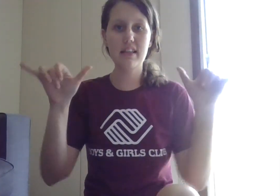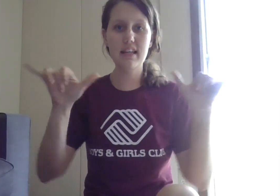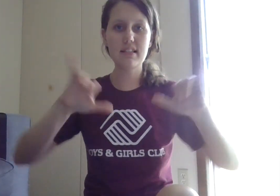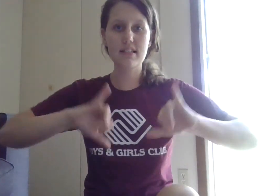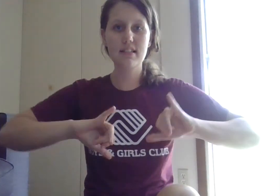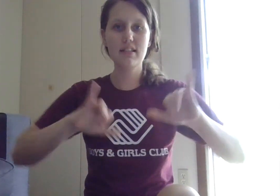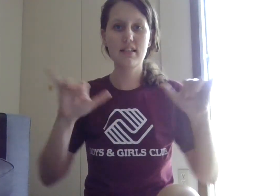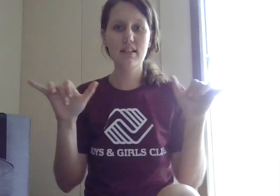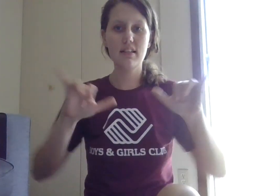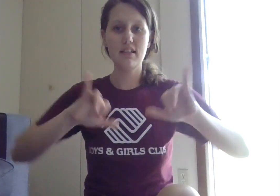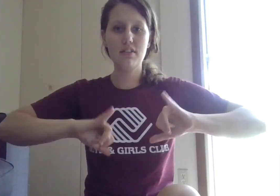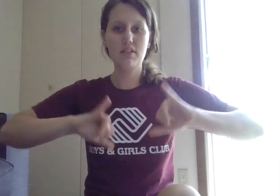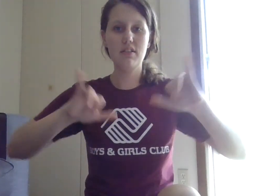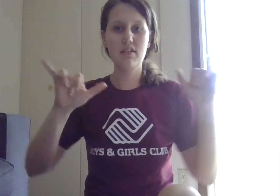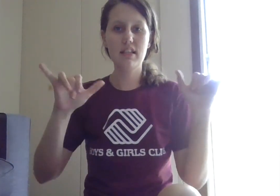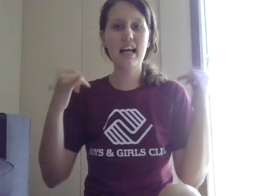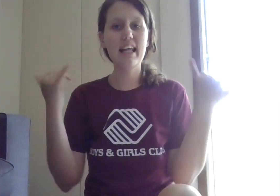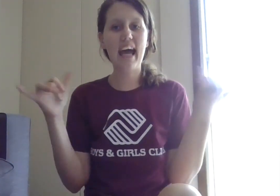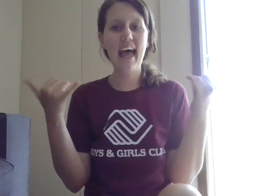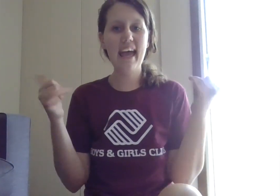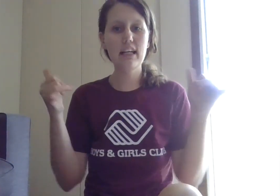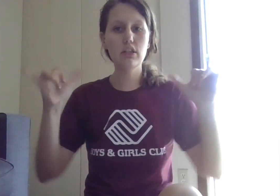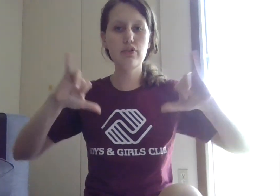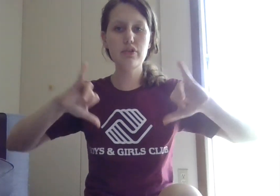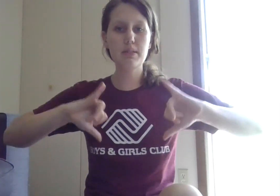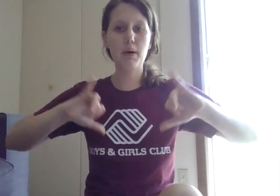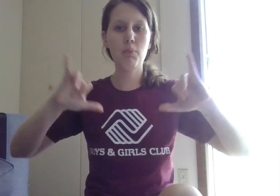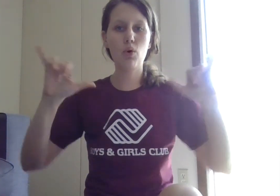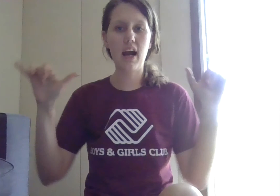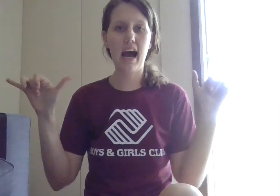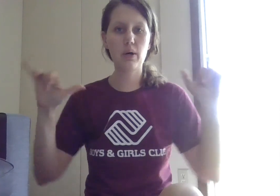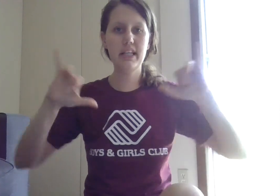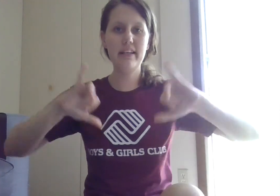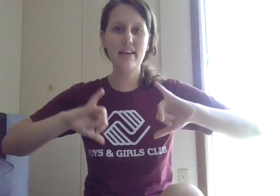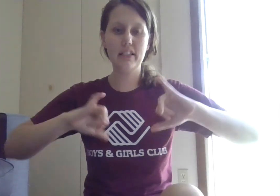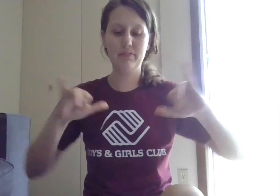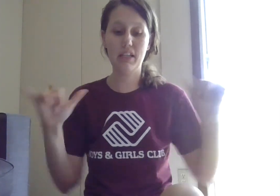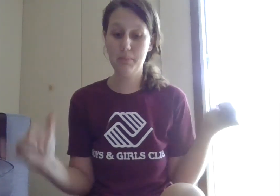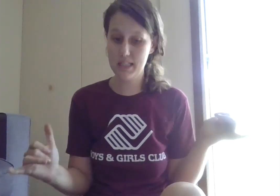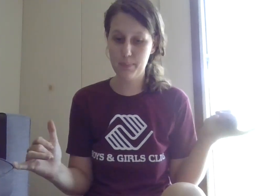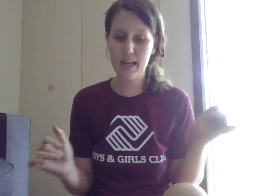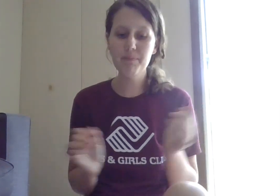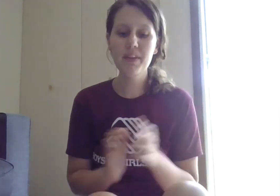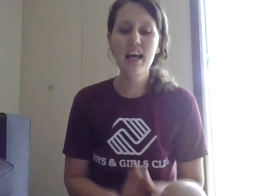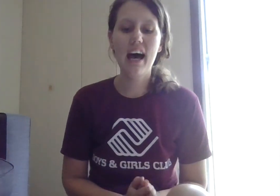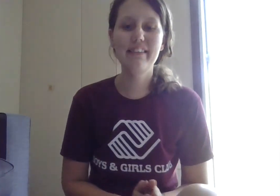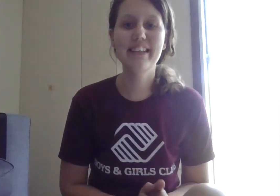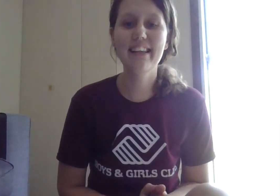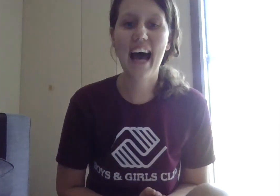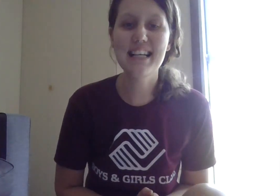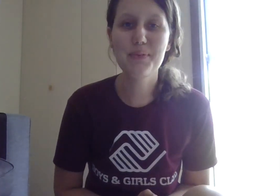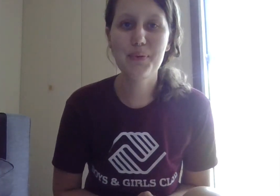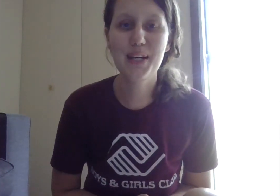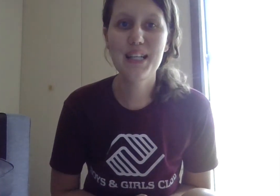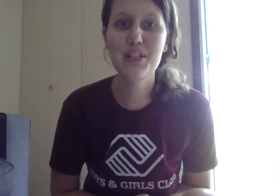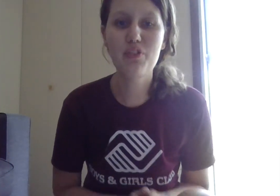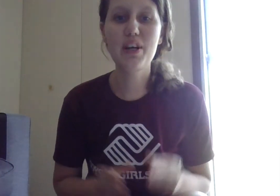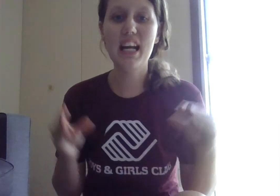this, kind of like a hang loose, but more out and in, that means play. And then the last one we're going to do for today